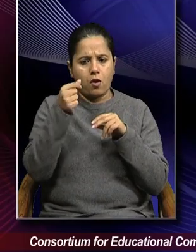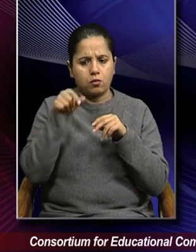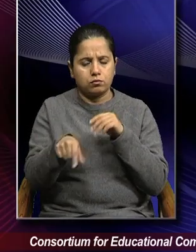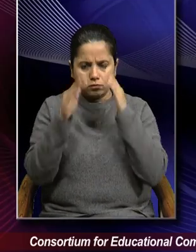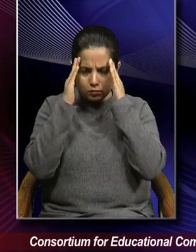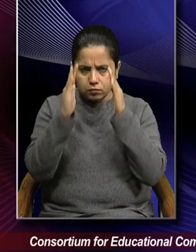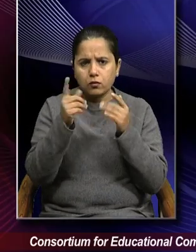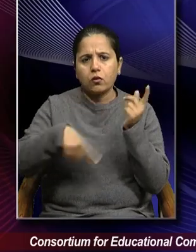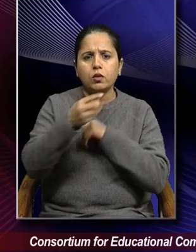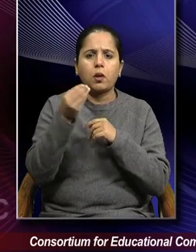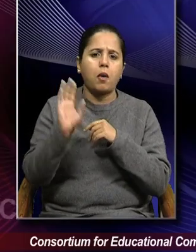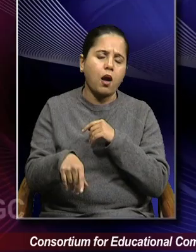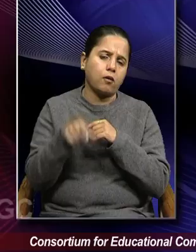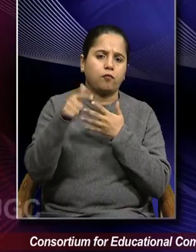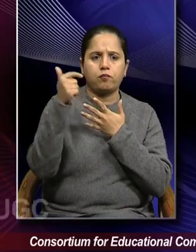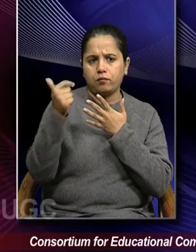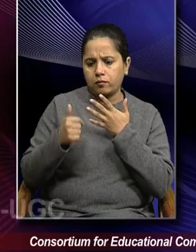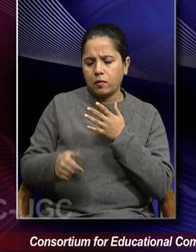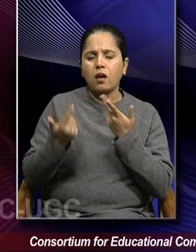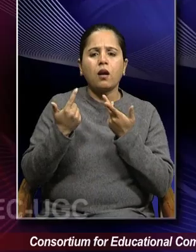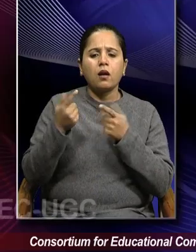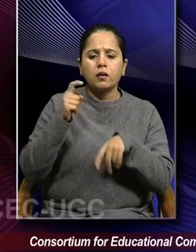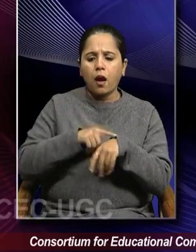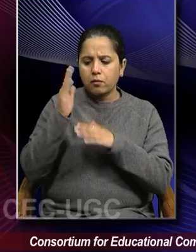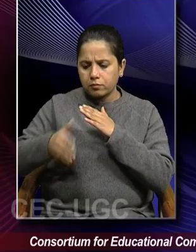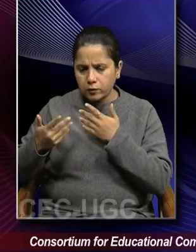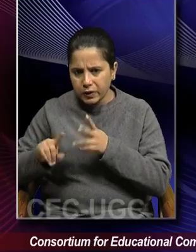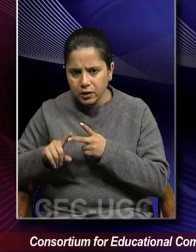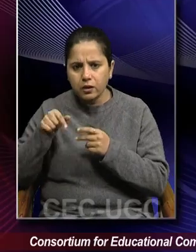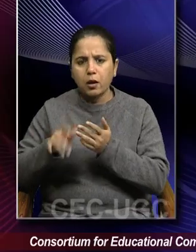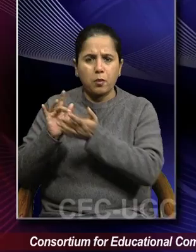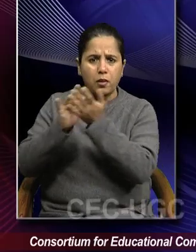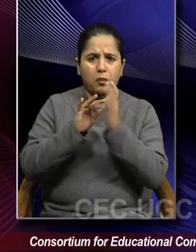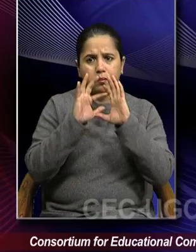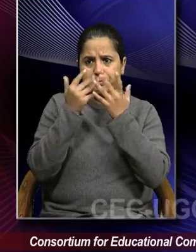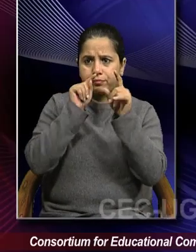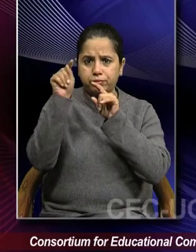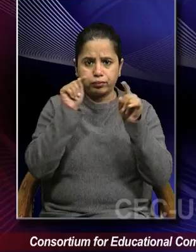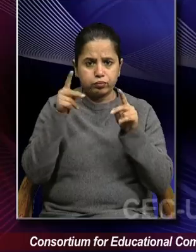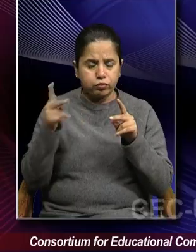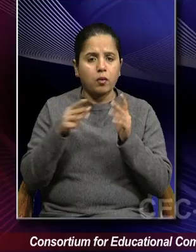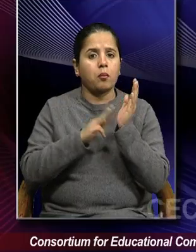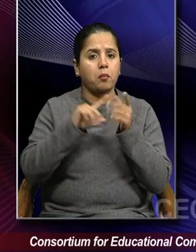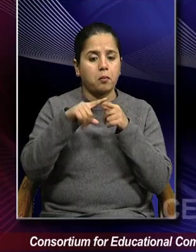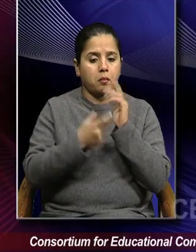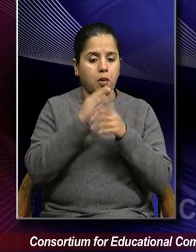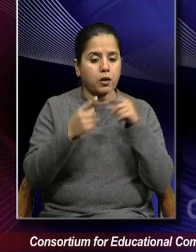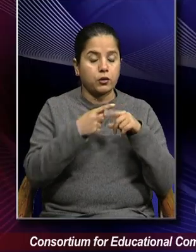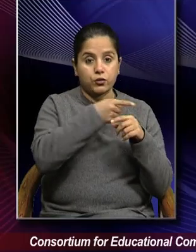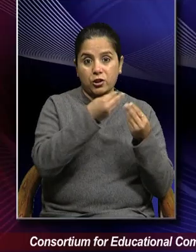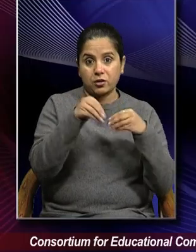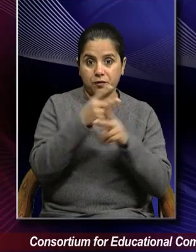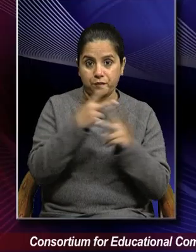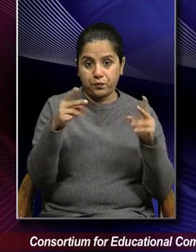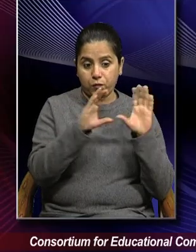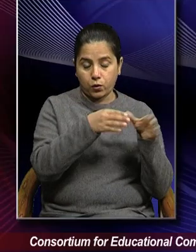for specific purposes, expiry dates, geolocations or merchant categories. When we take the when we look at